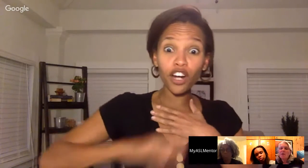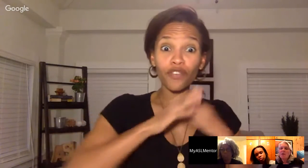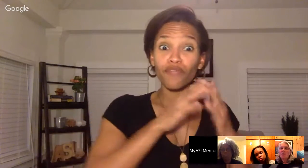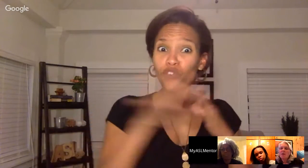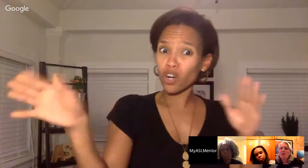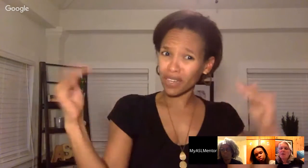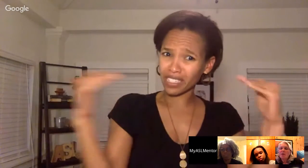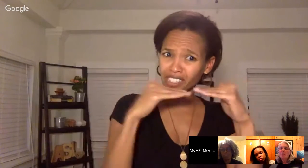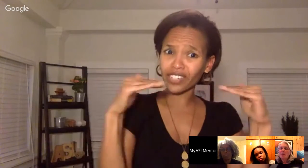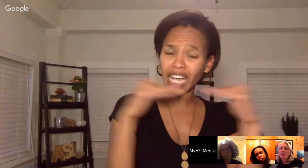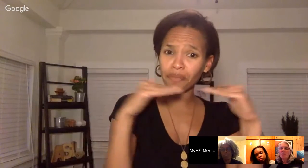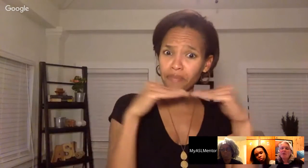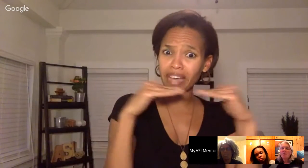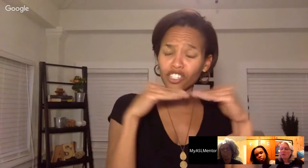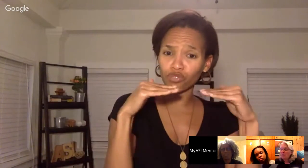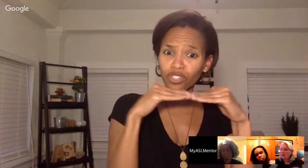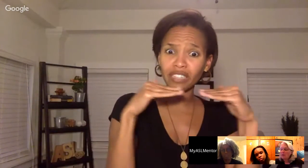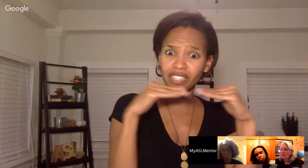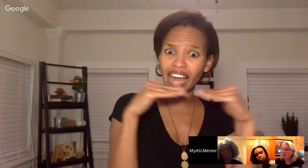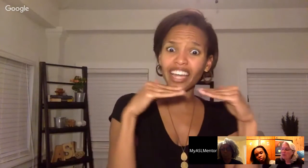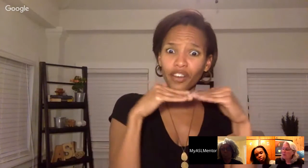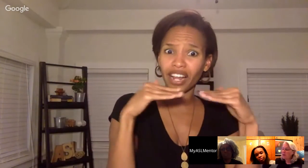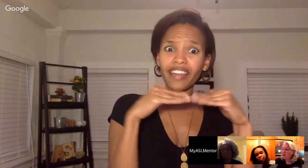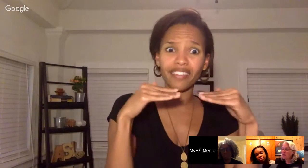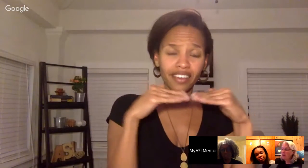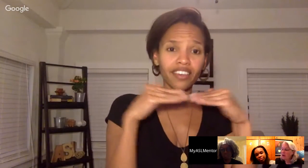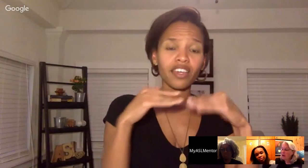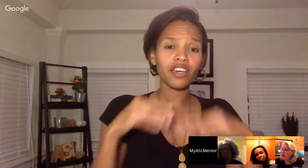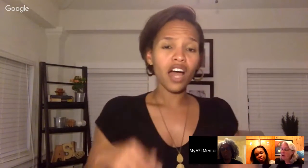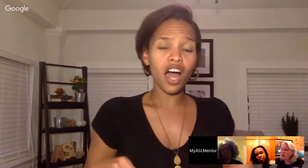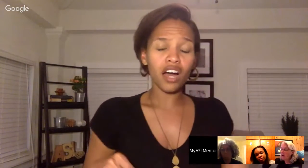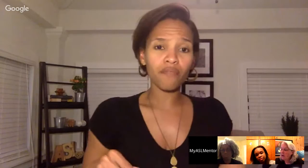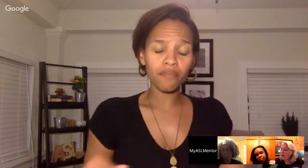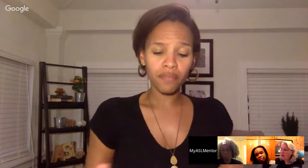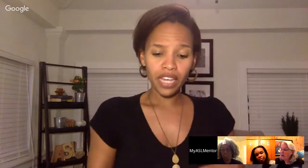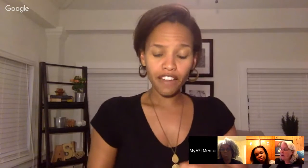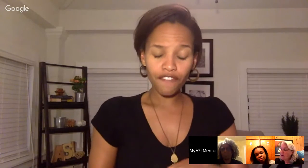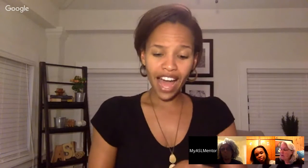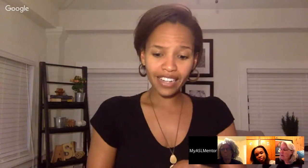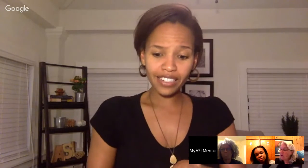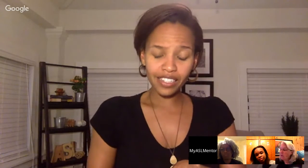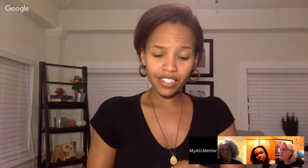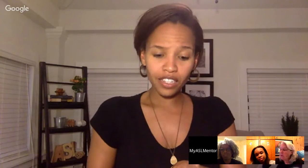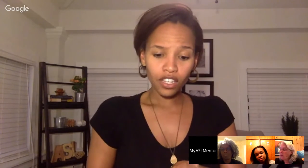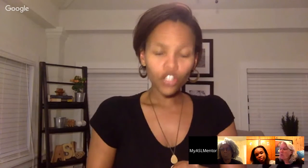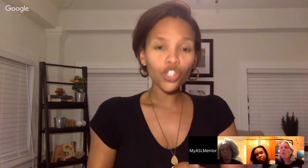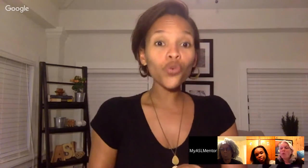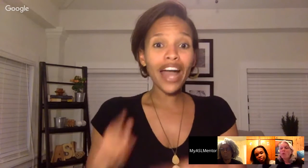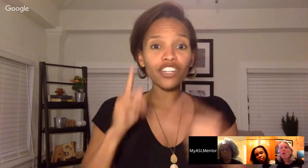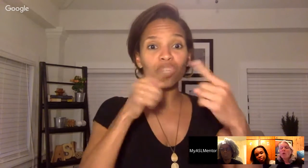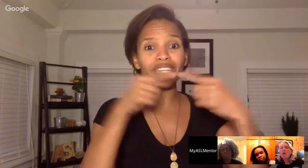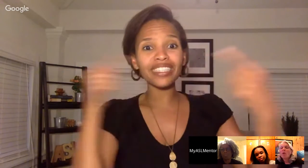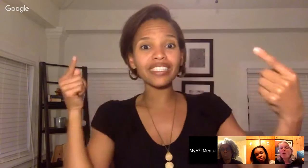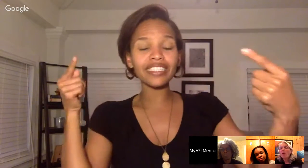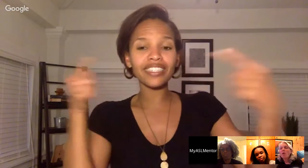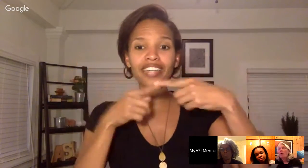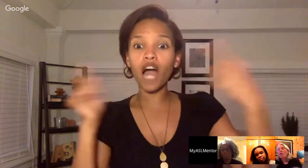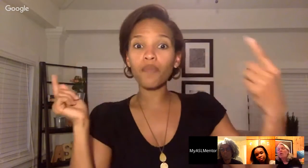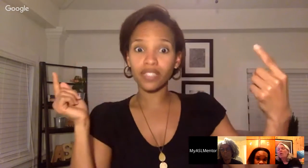far from form, but still kept the message really accurate, I think. In fact, you actually did the